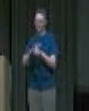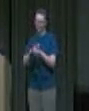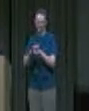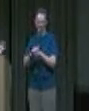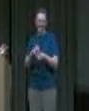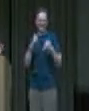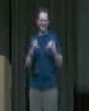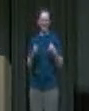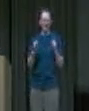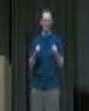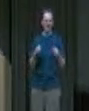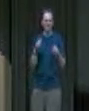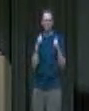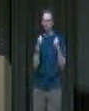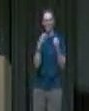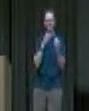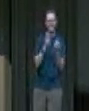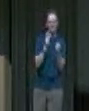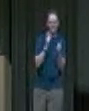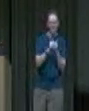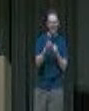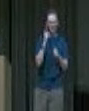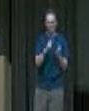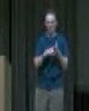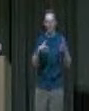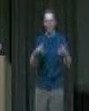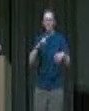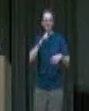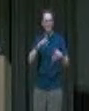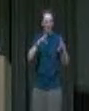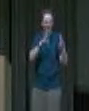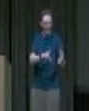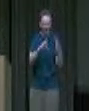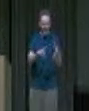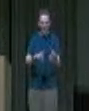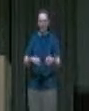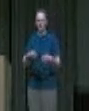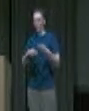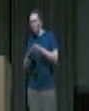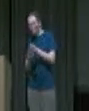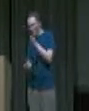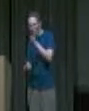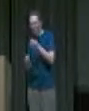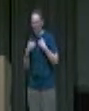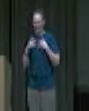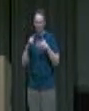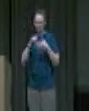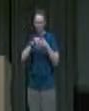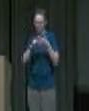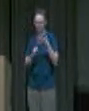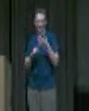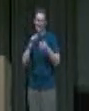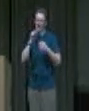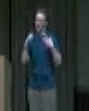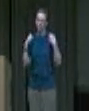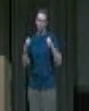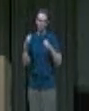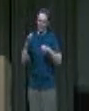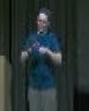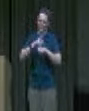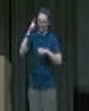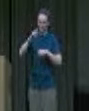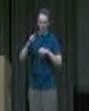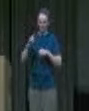there's a lot of metal left over, remnants of the power plant itself. There's sheet pile wall there. All of that is not stable enough for